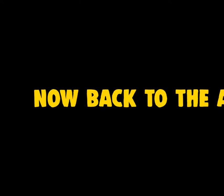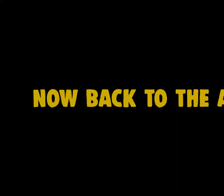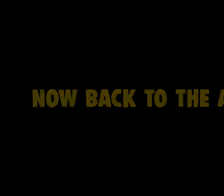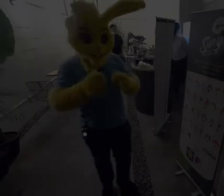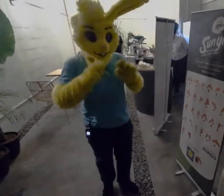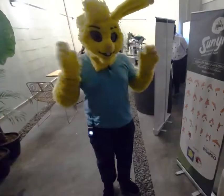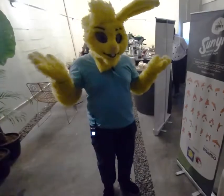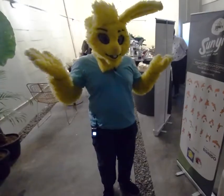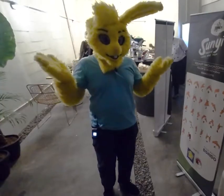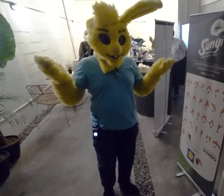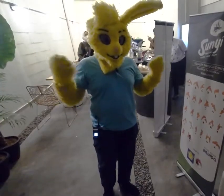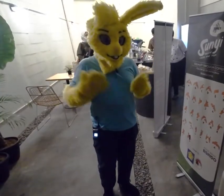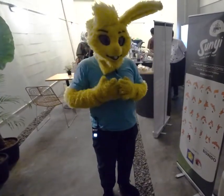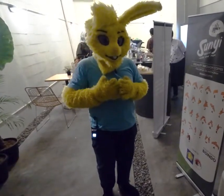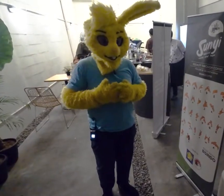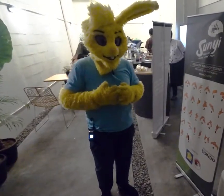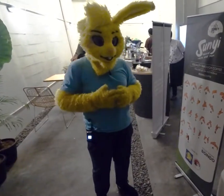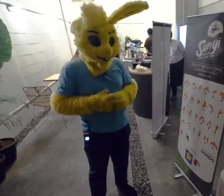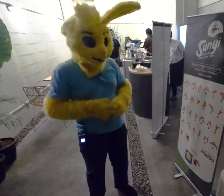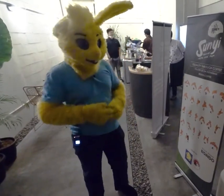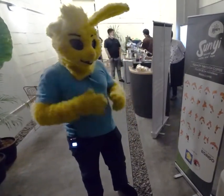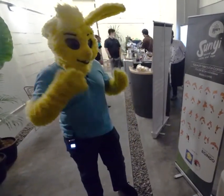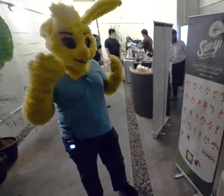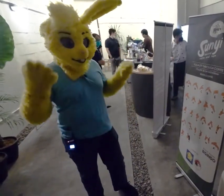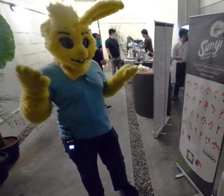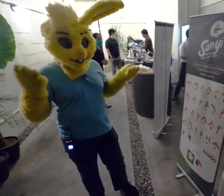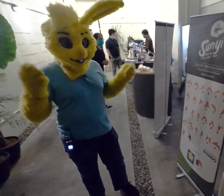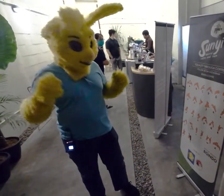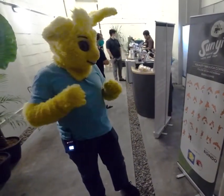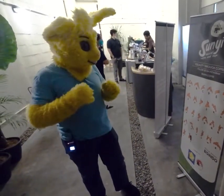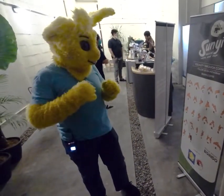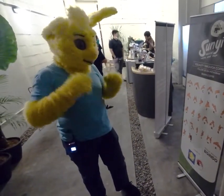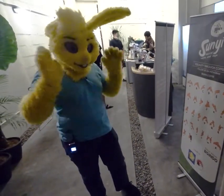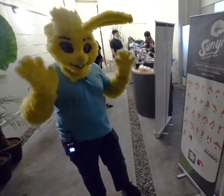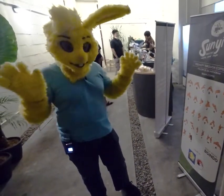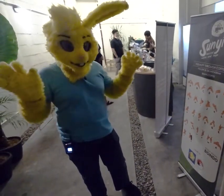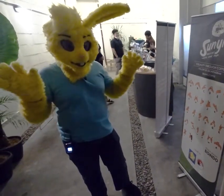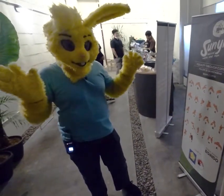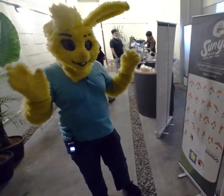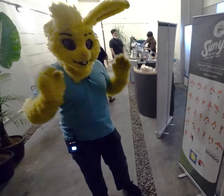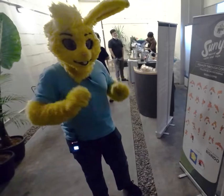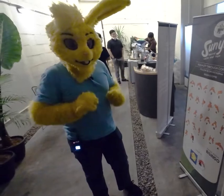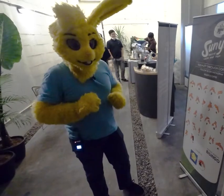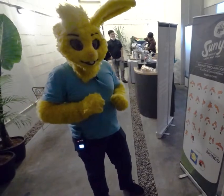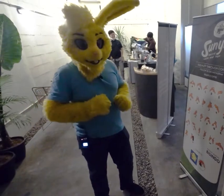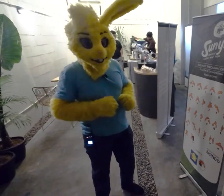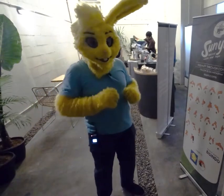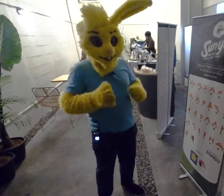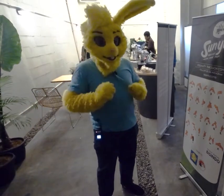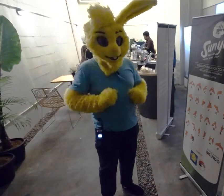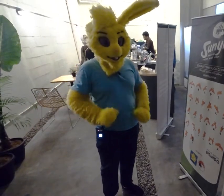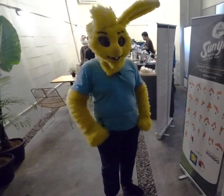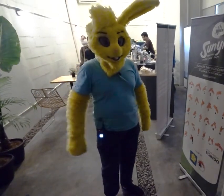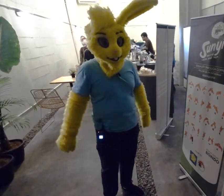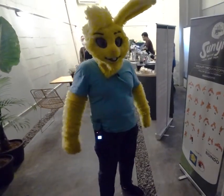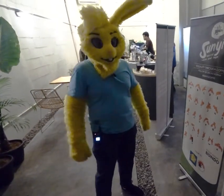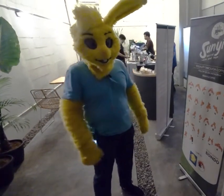Hello viewers, I'm Louis and today, or tonight, we are in Sunyi Cafe in